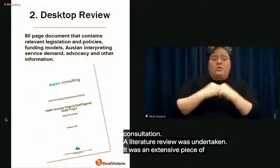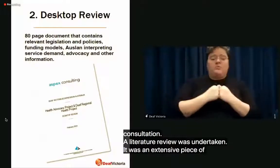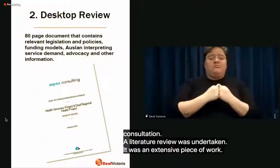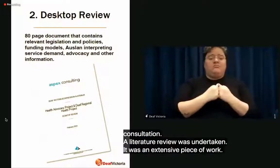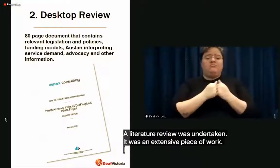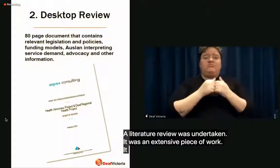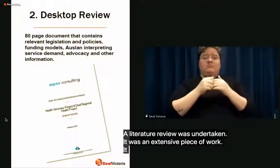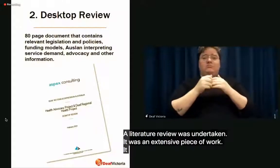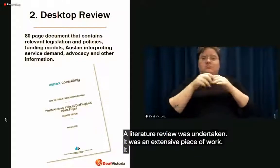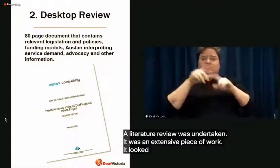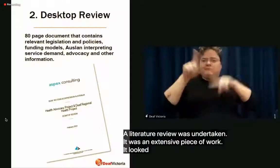funding models,